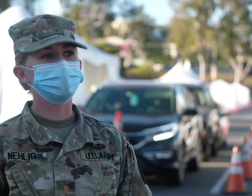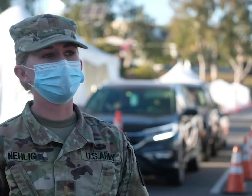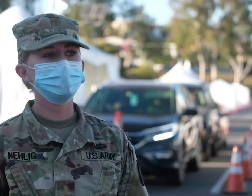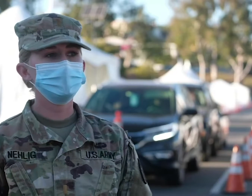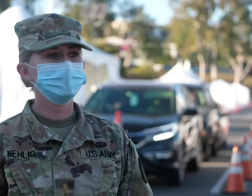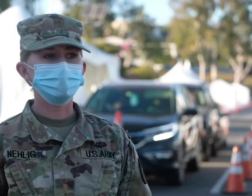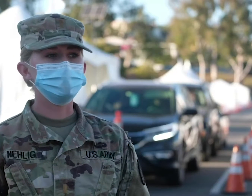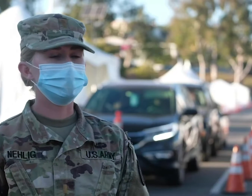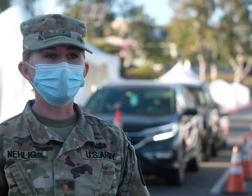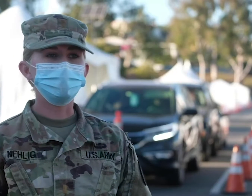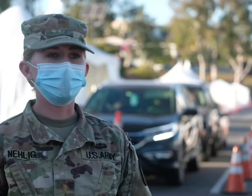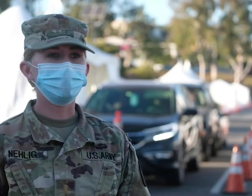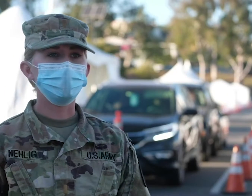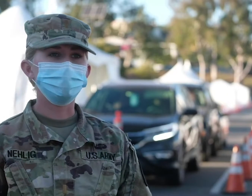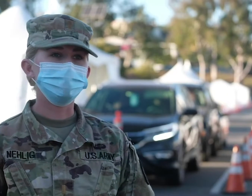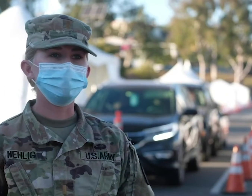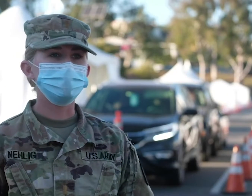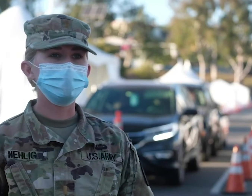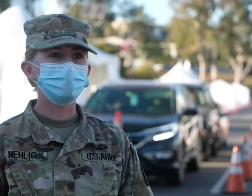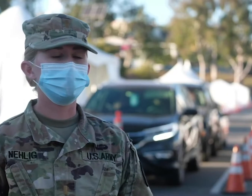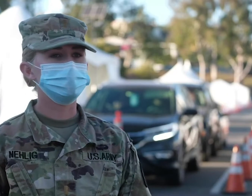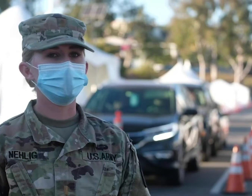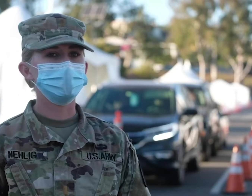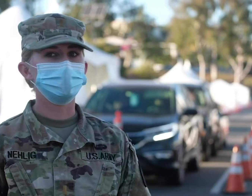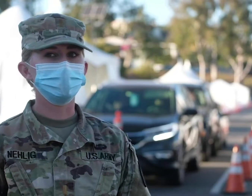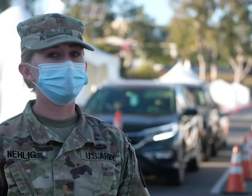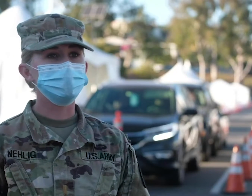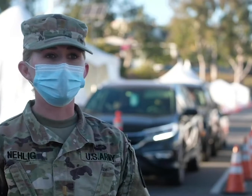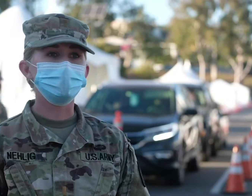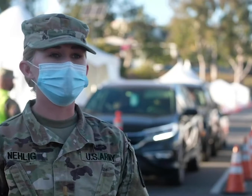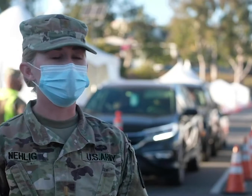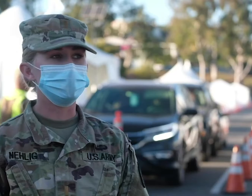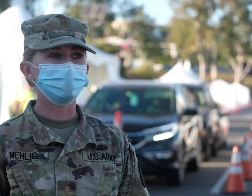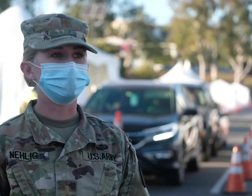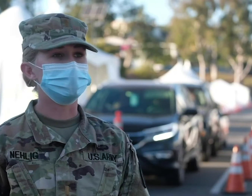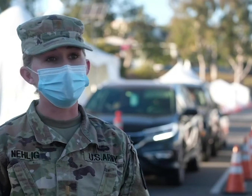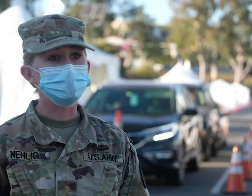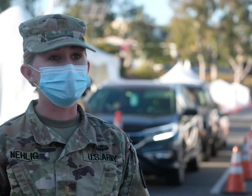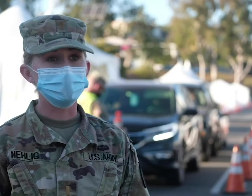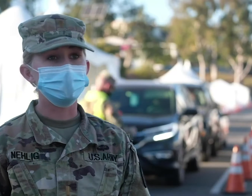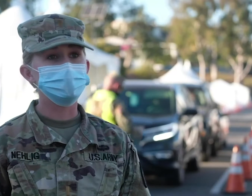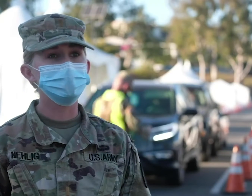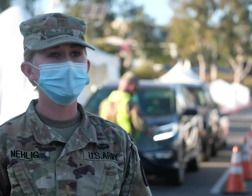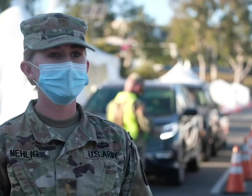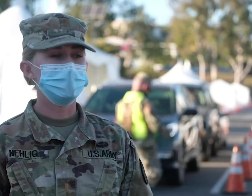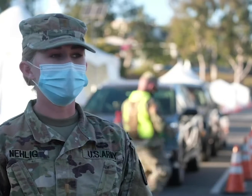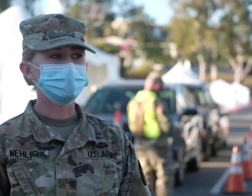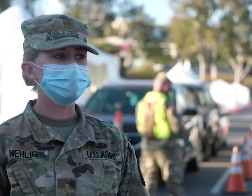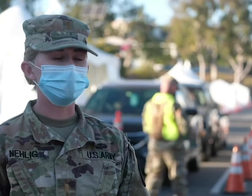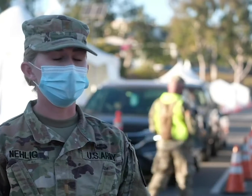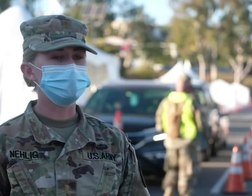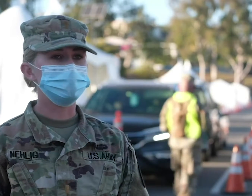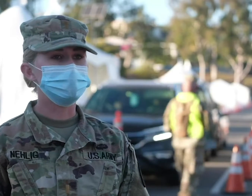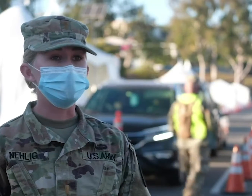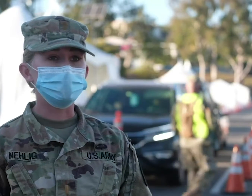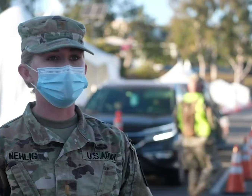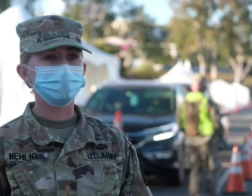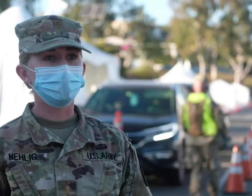grateful just to come and have an opportunity. They're saying that they've been checking the site for days and days, and they were so surprised to even see this site come